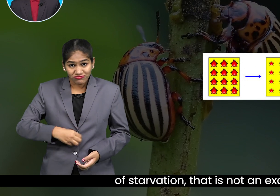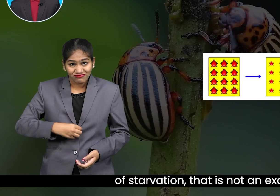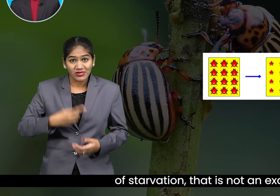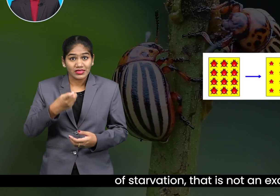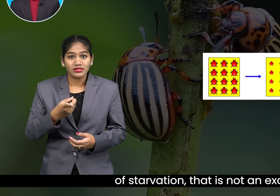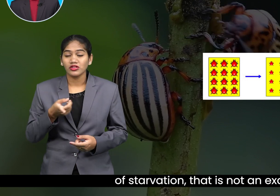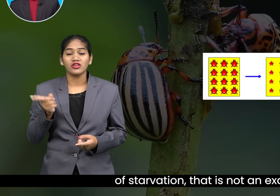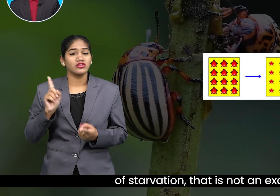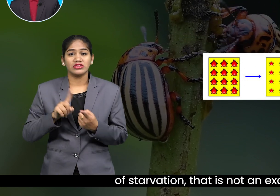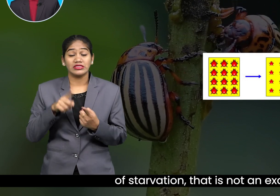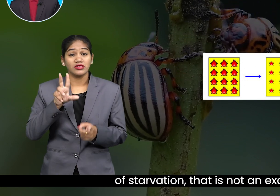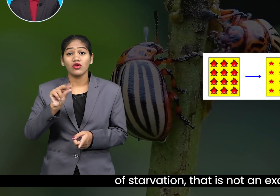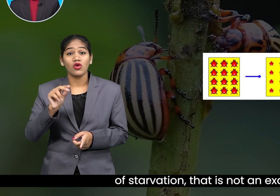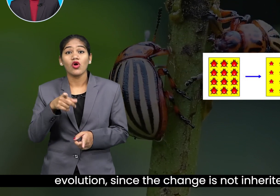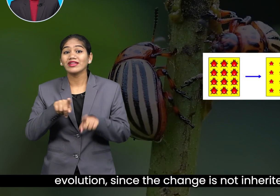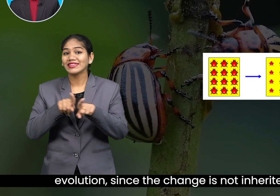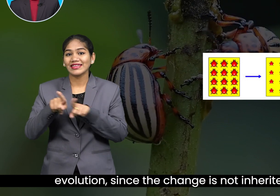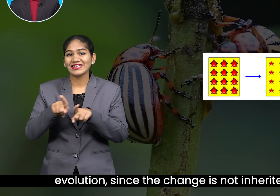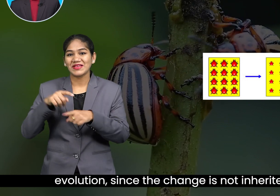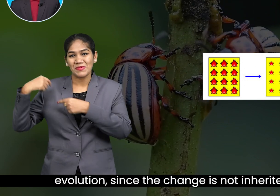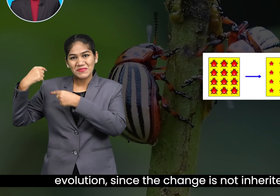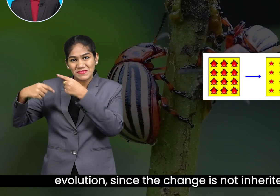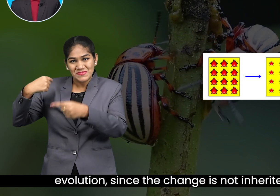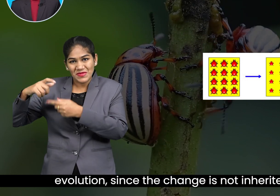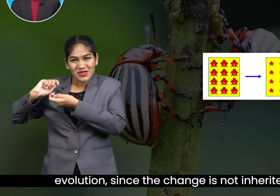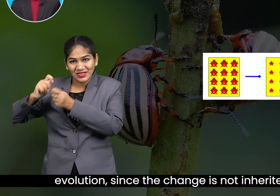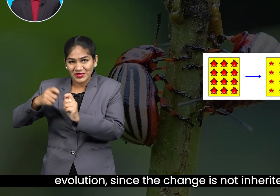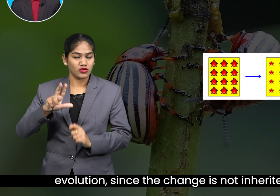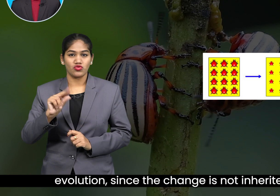that is not an example of evolution,